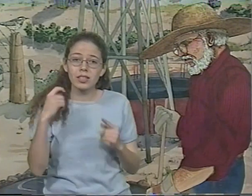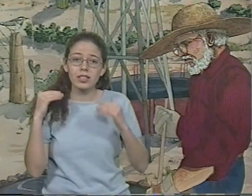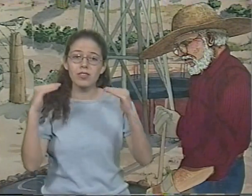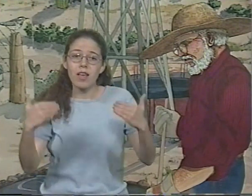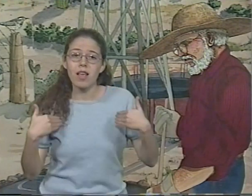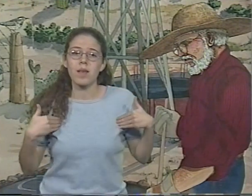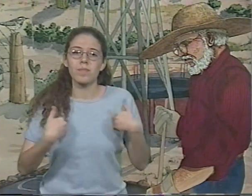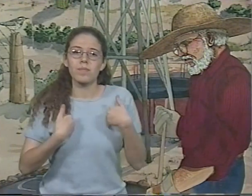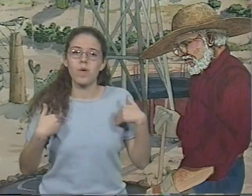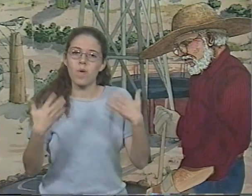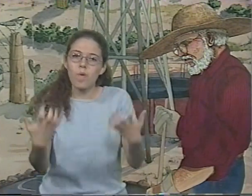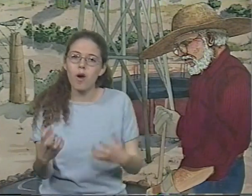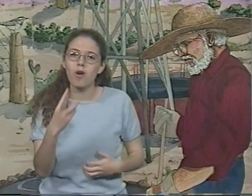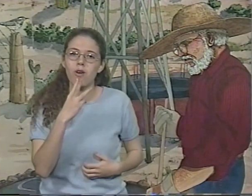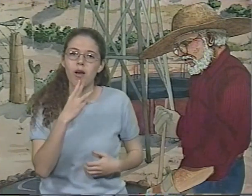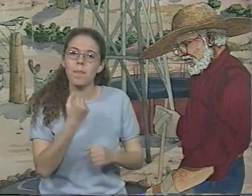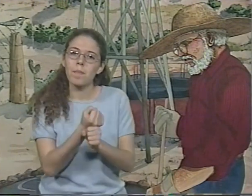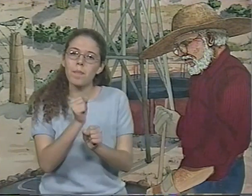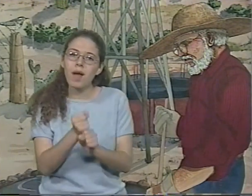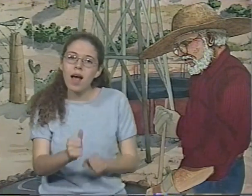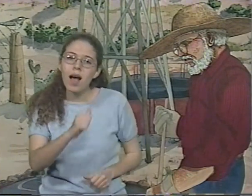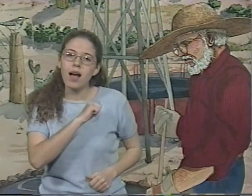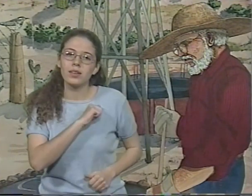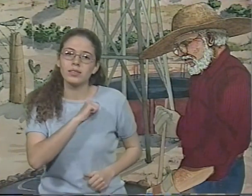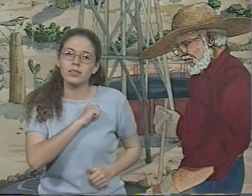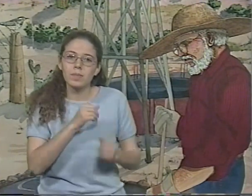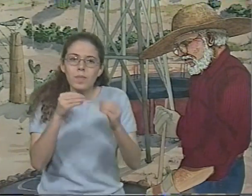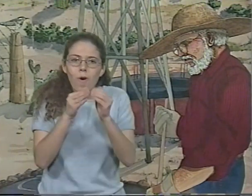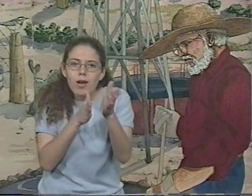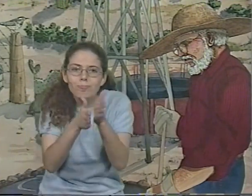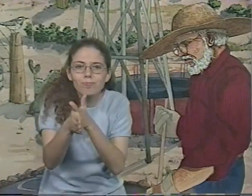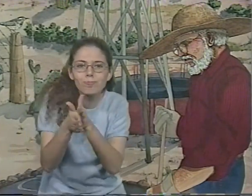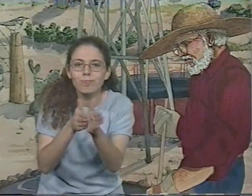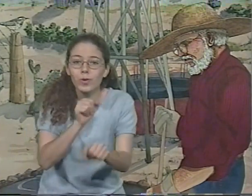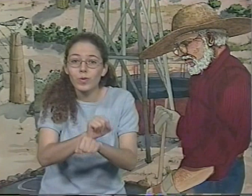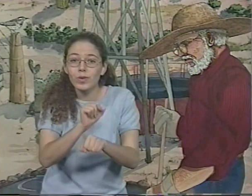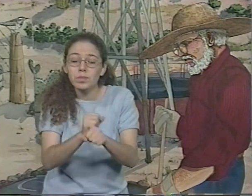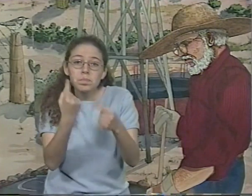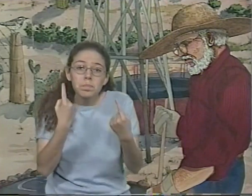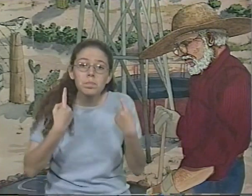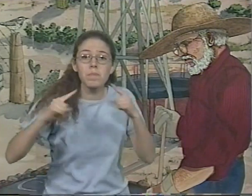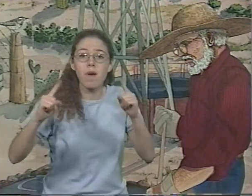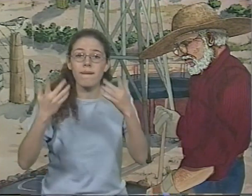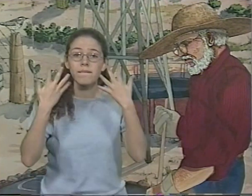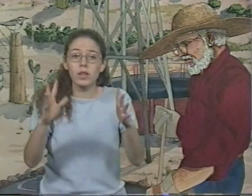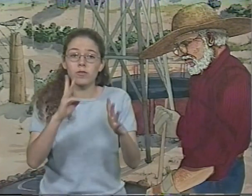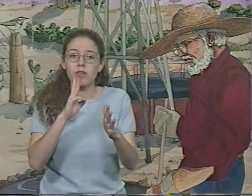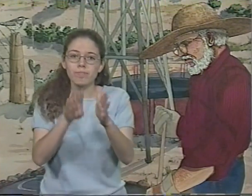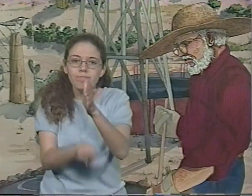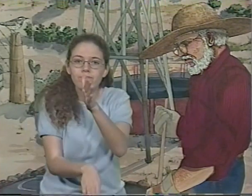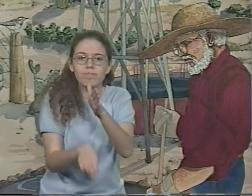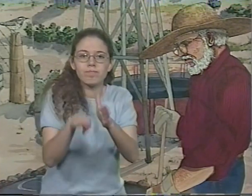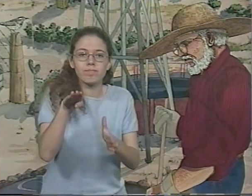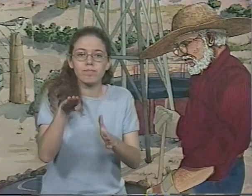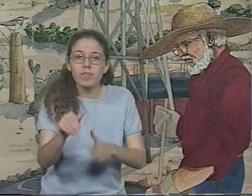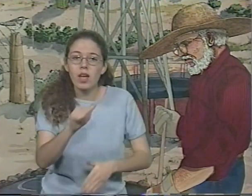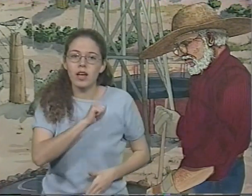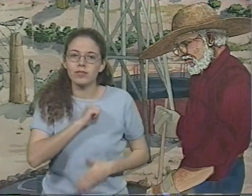getting water to so many thirsty desert dwellers more than made up for the drudgery. And when it was filled, Alejandro